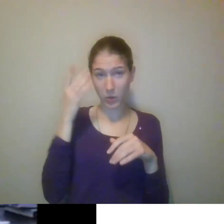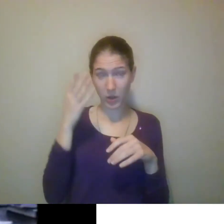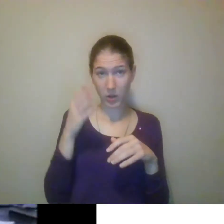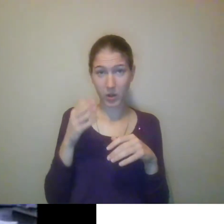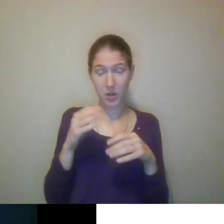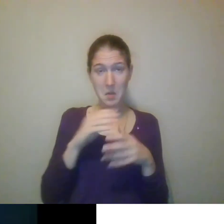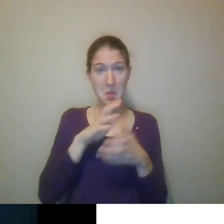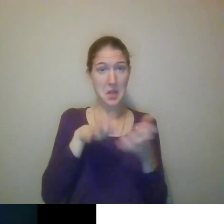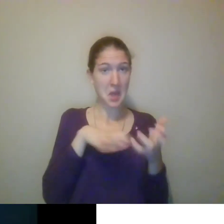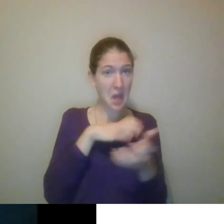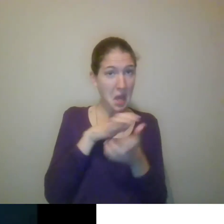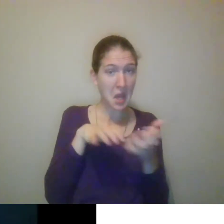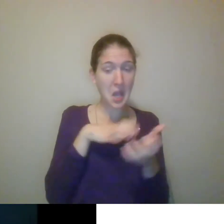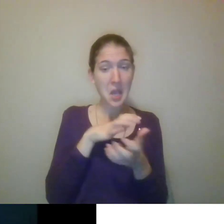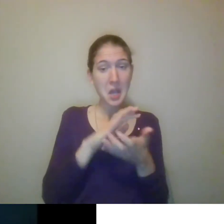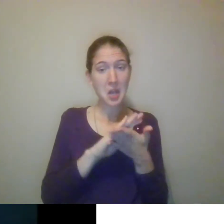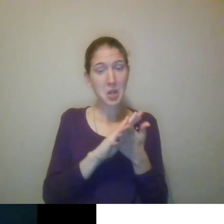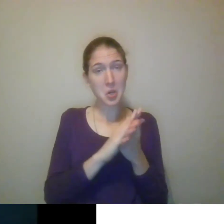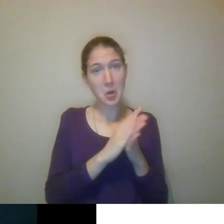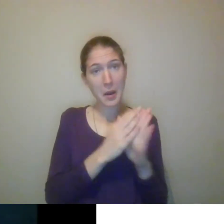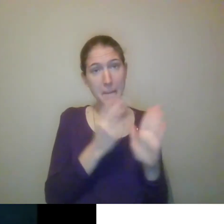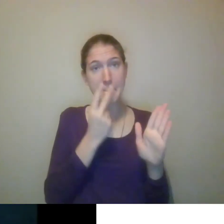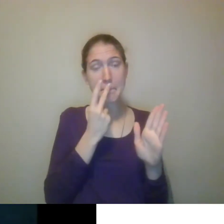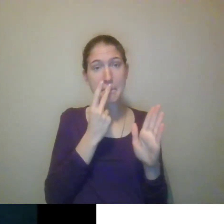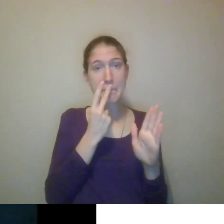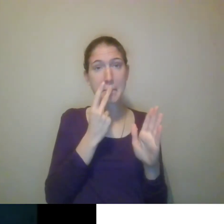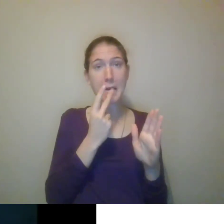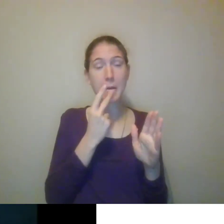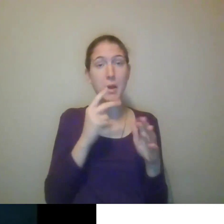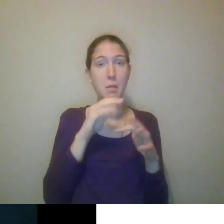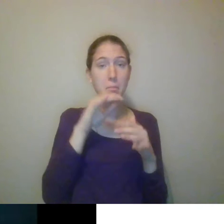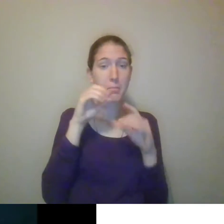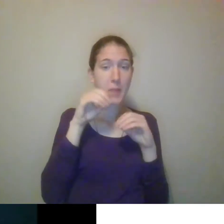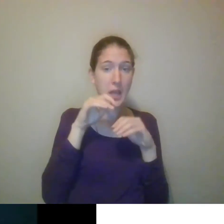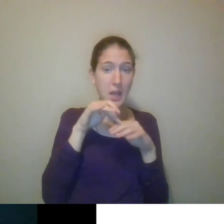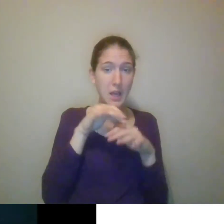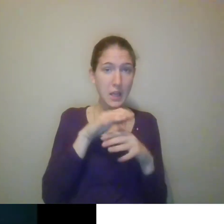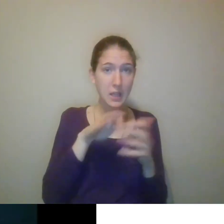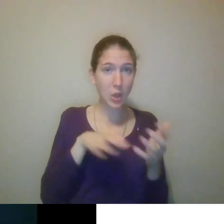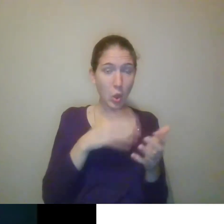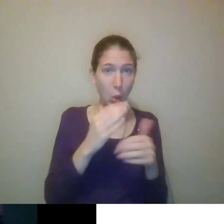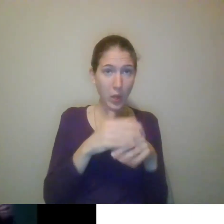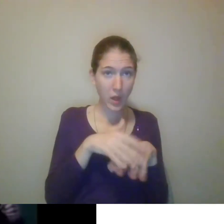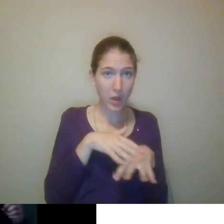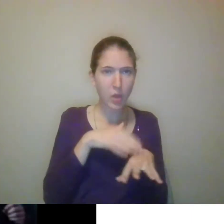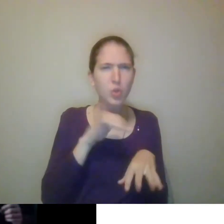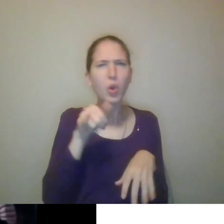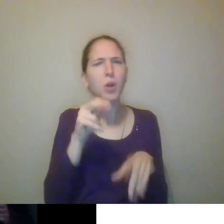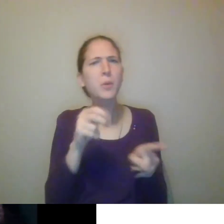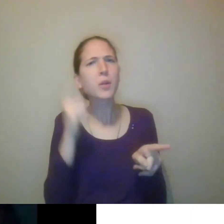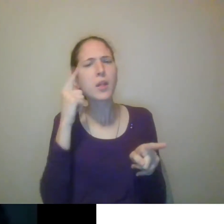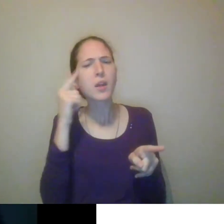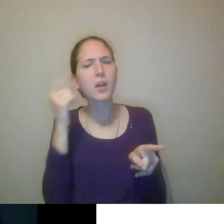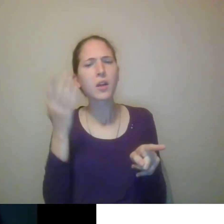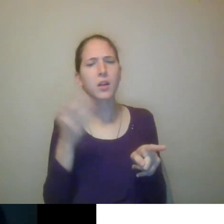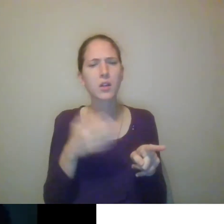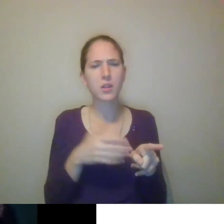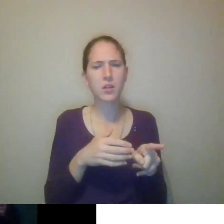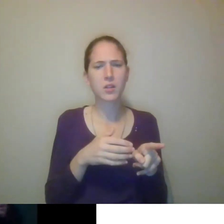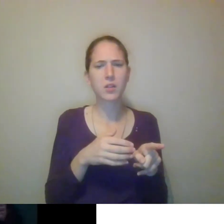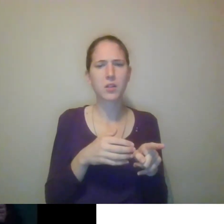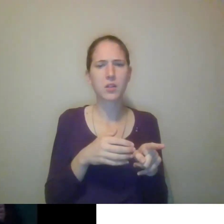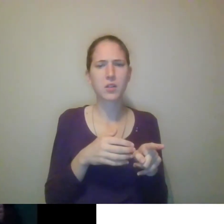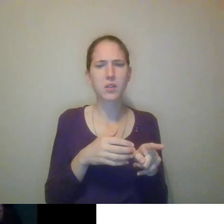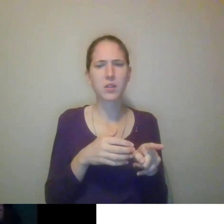you think it's going to just kind of mix in slowly? All right, John, what's your idea? It's real